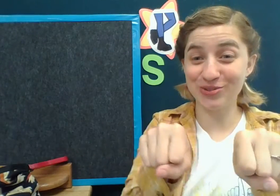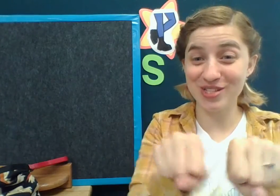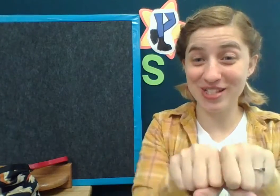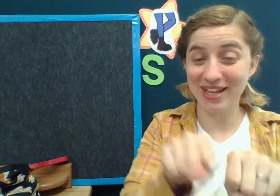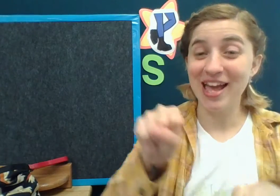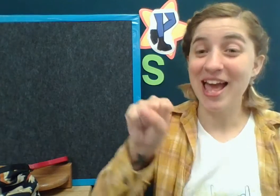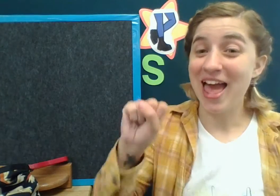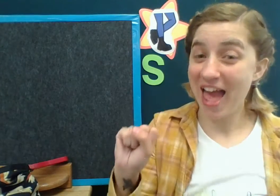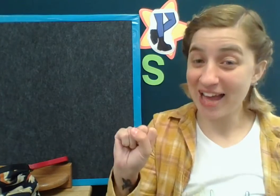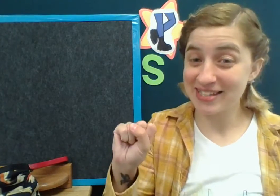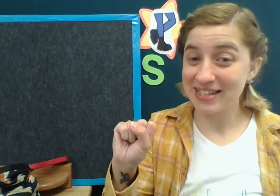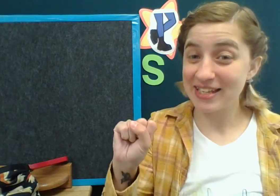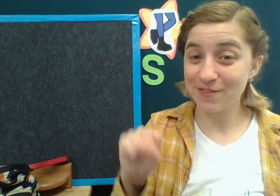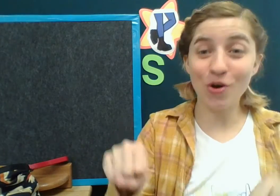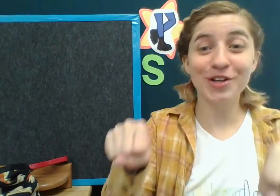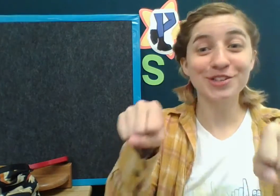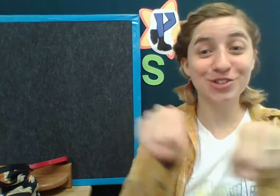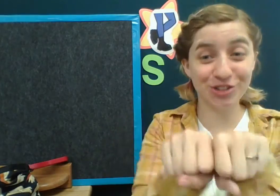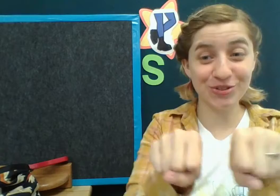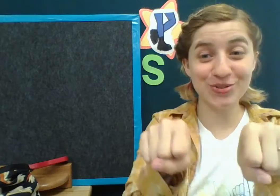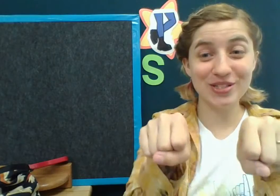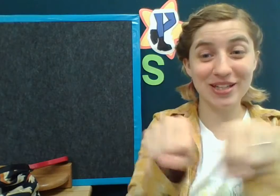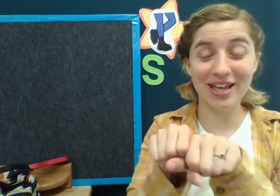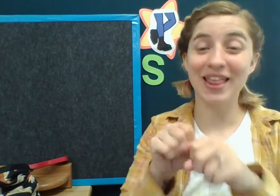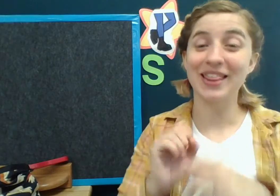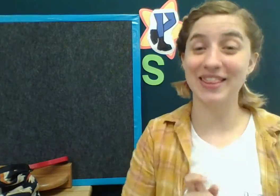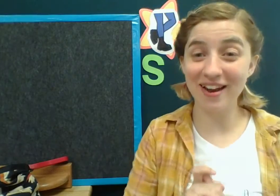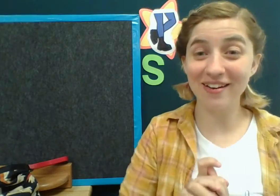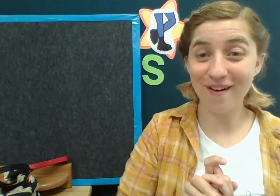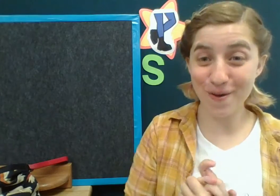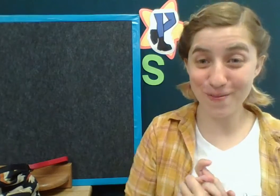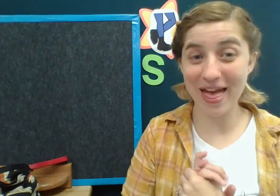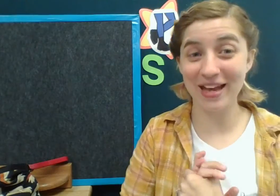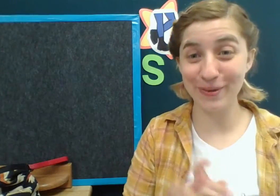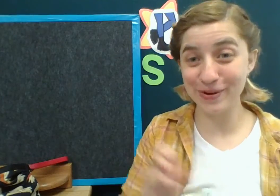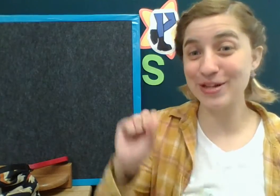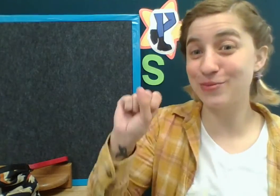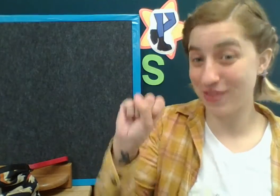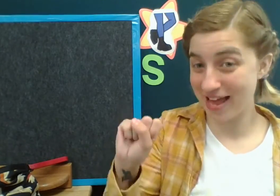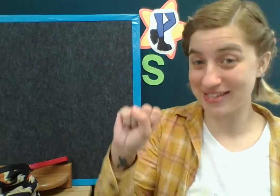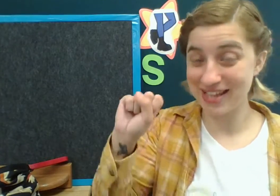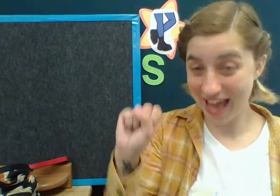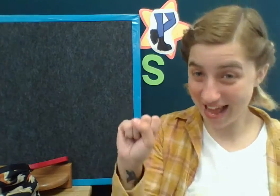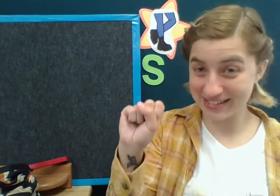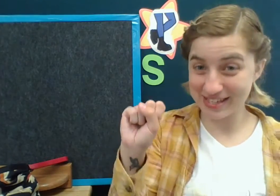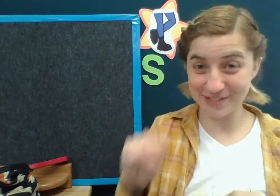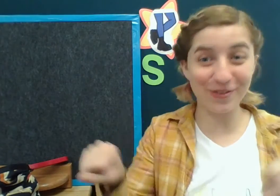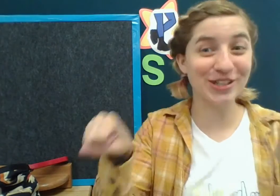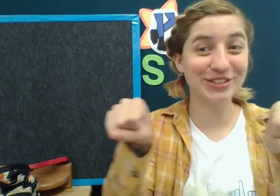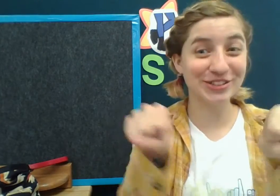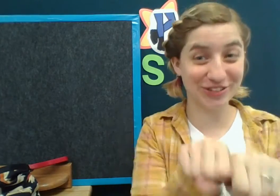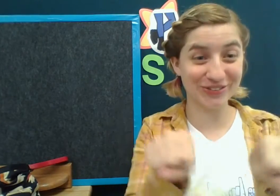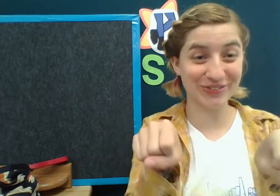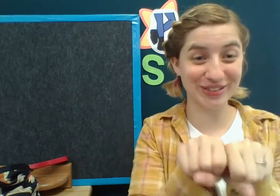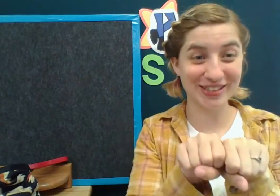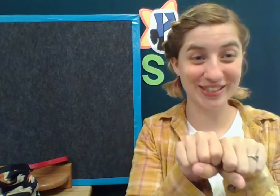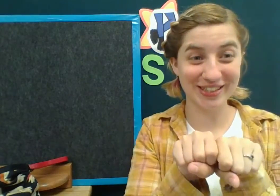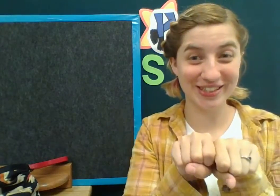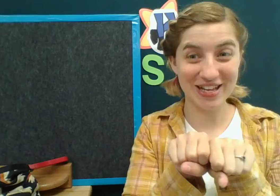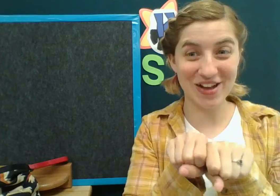shoes. S is for shoes. There are many words with S. S is for shoes.